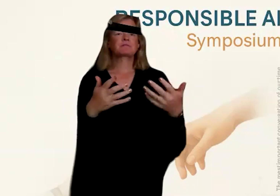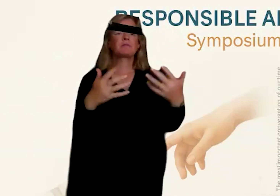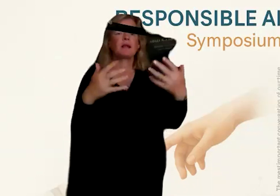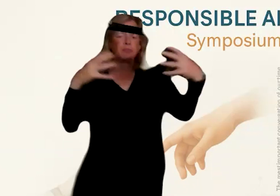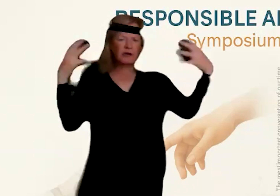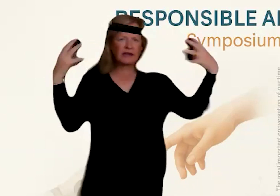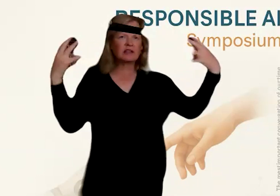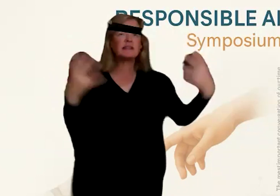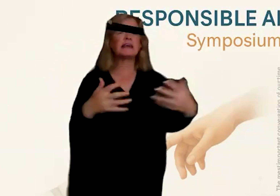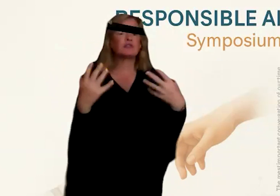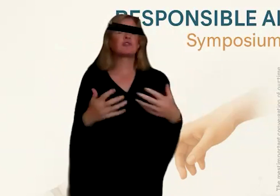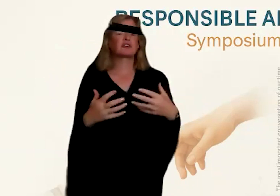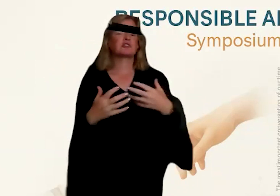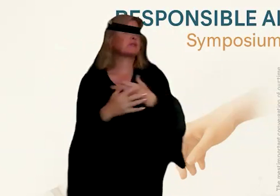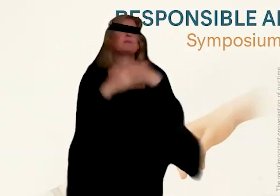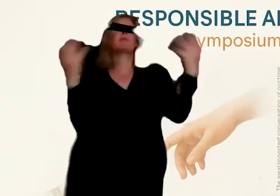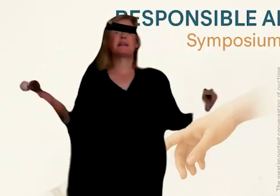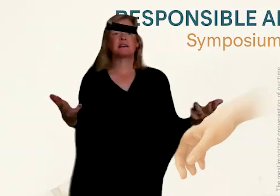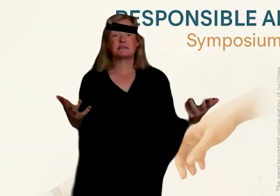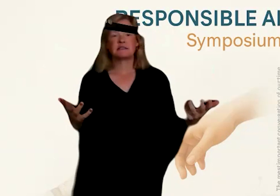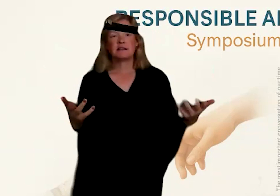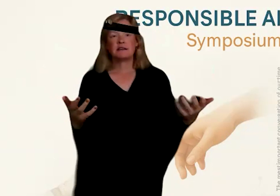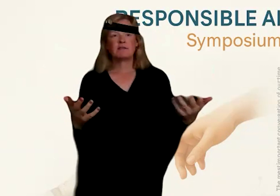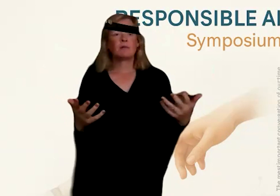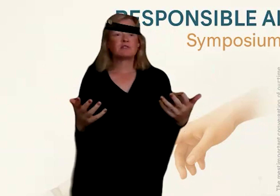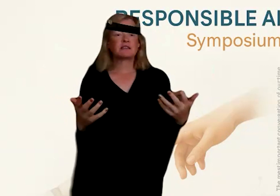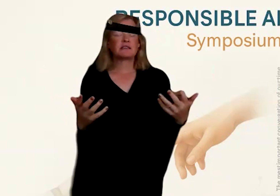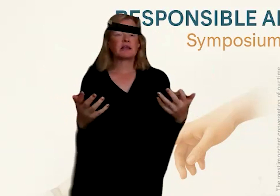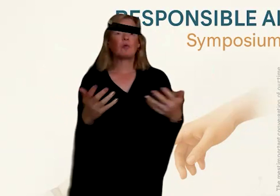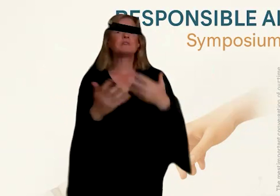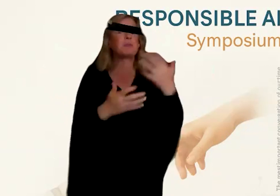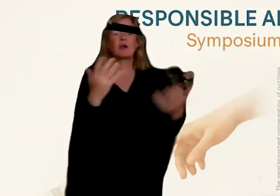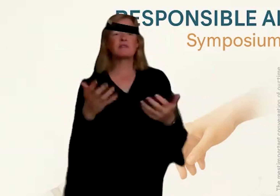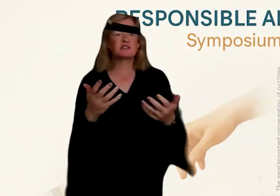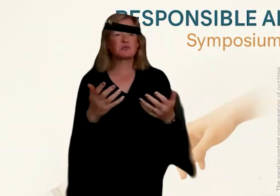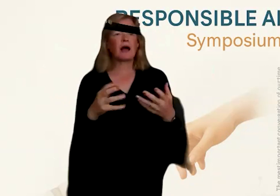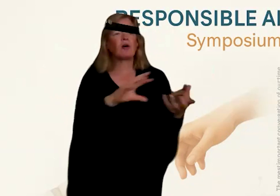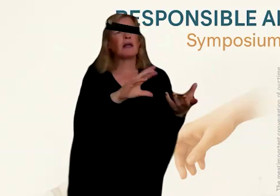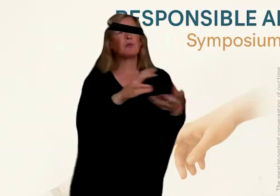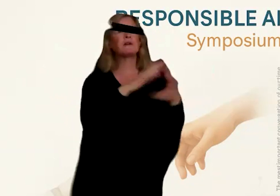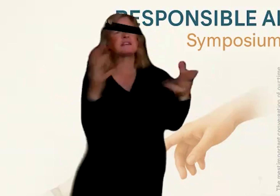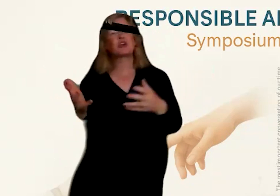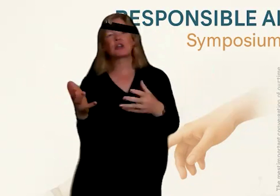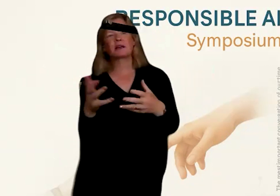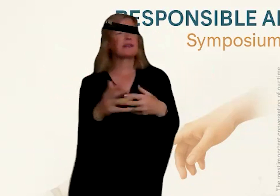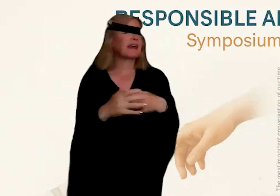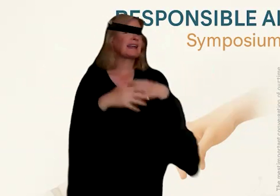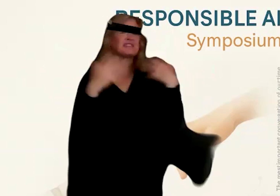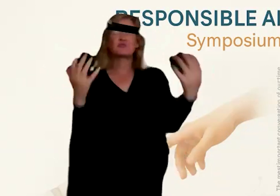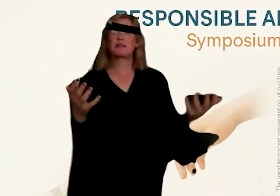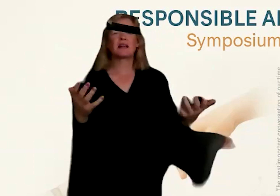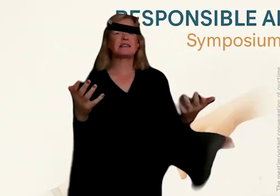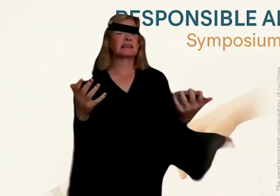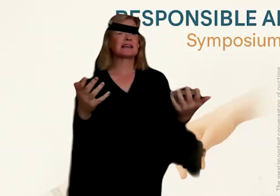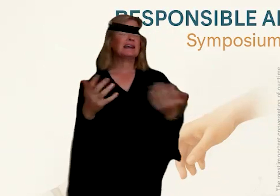is, putting in the legal structures that would prevent us from abusing the data was part of it as well. And once I started working on